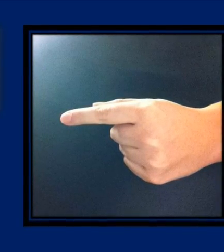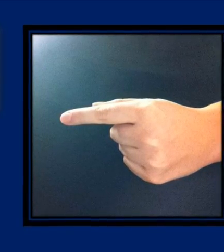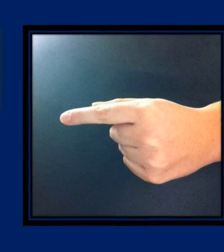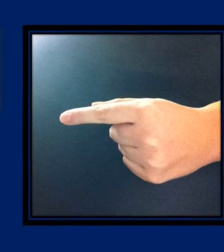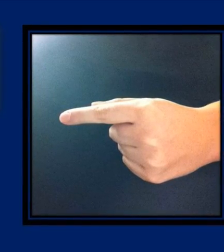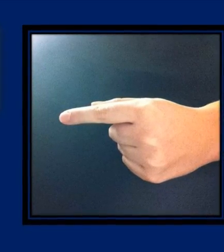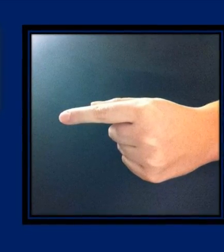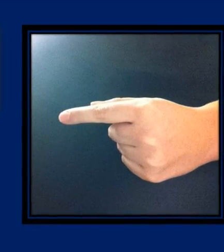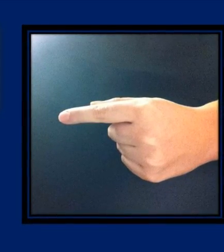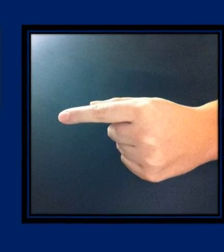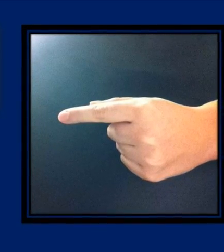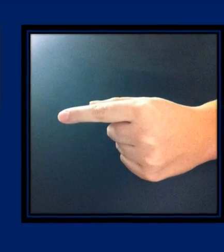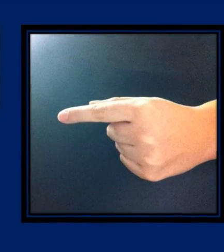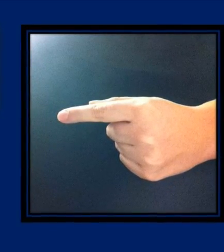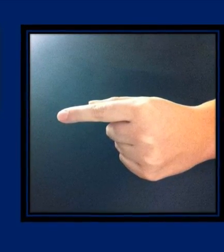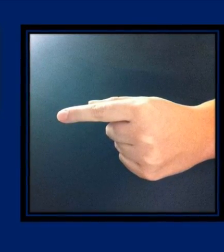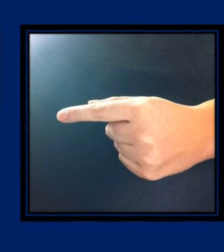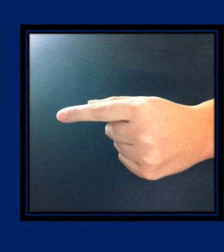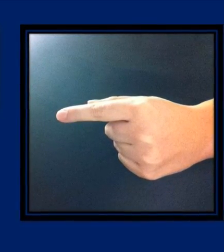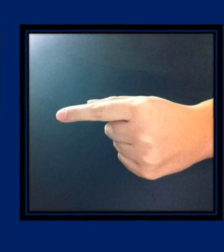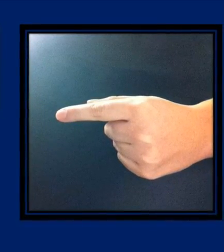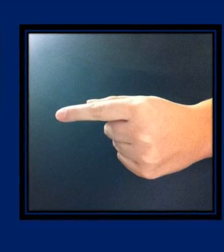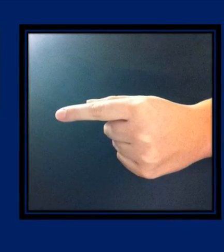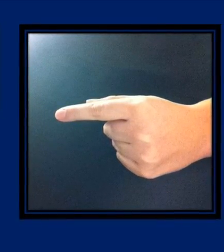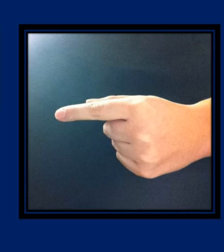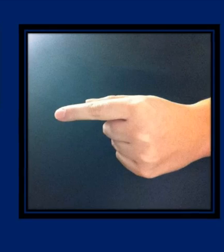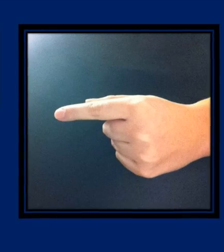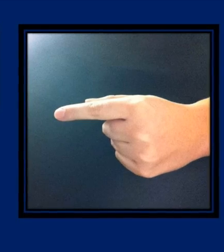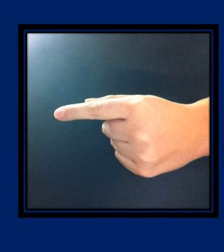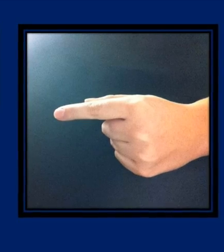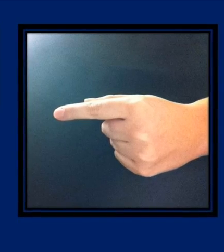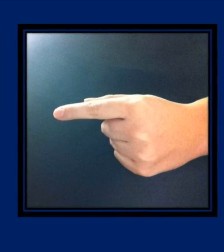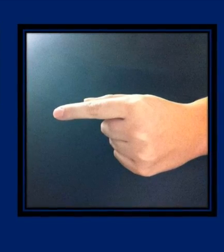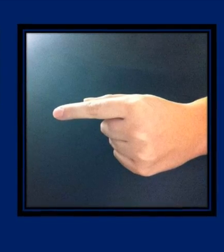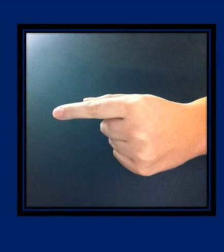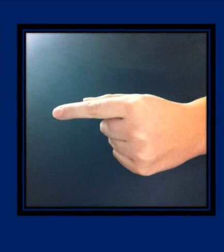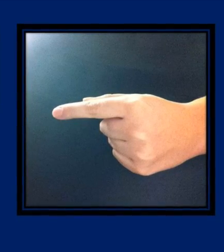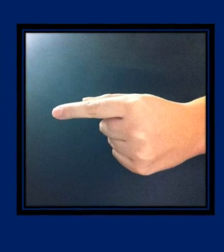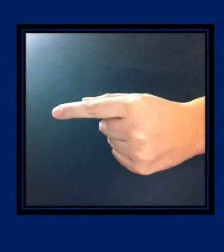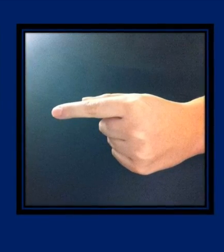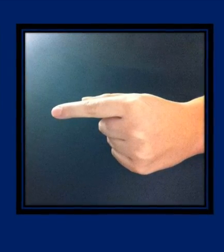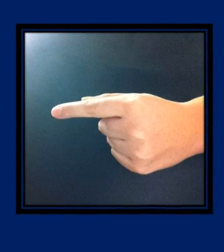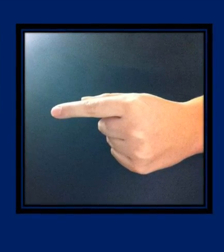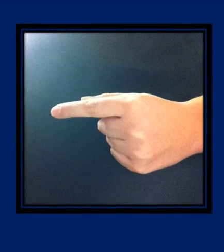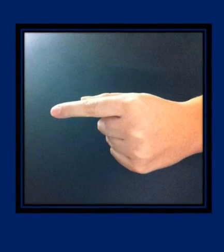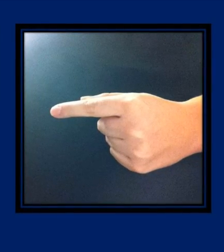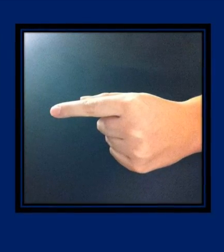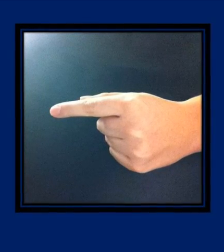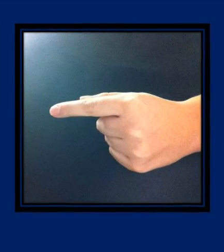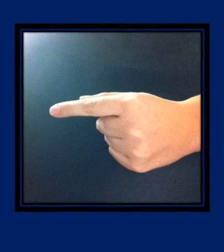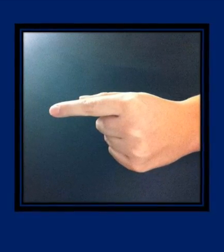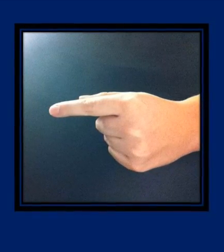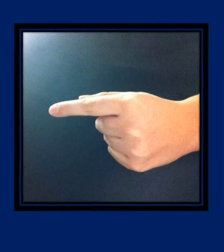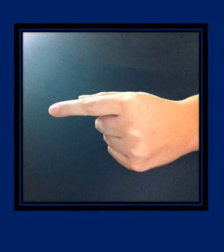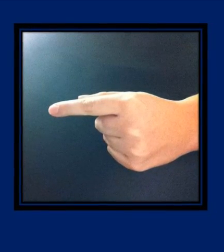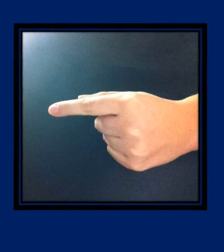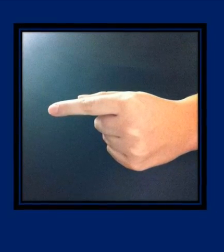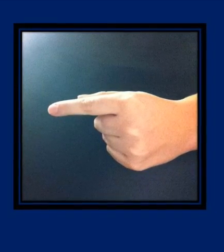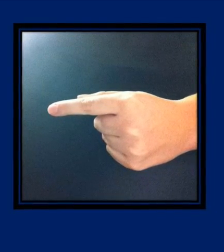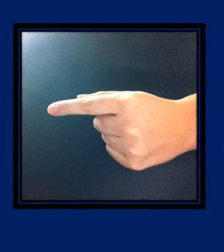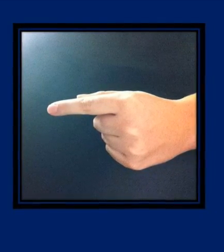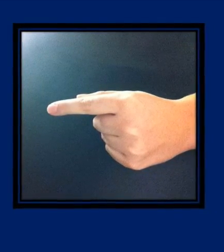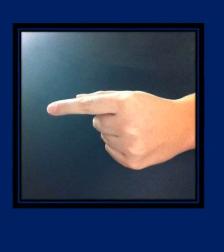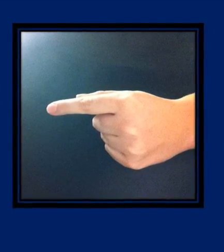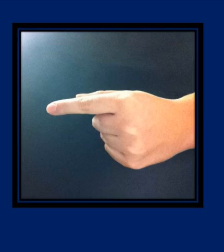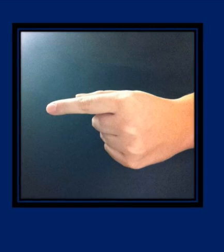point your index finger as if you were directing someone to do a specific action. Lastly, extend your thumb so